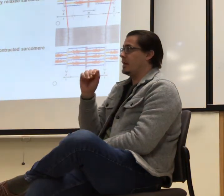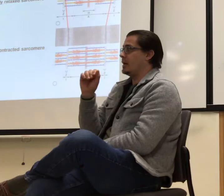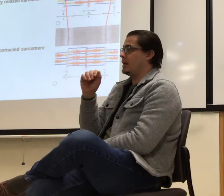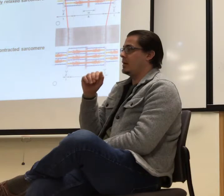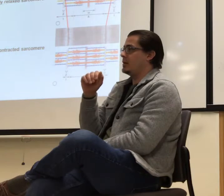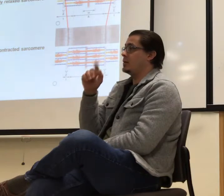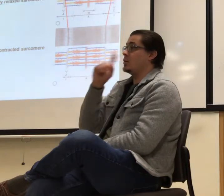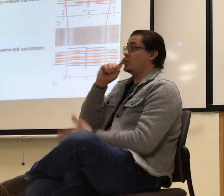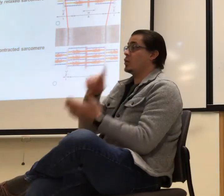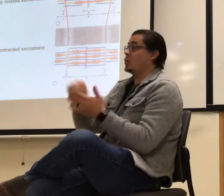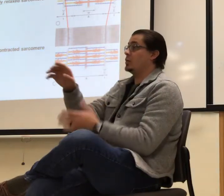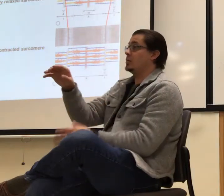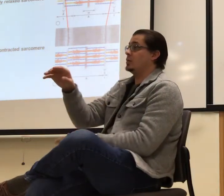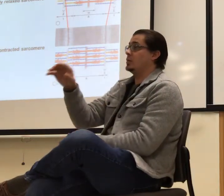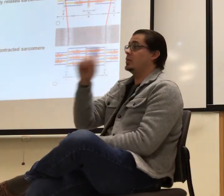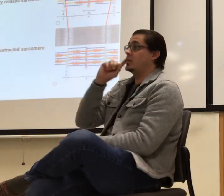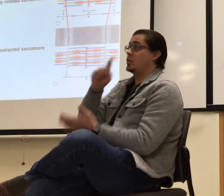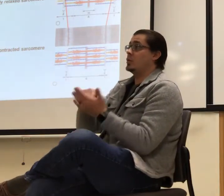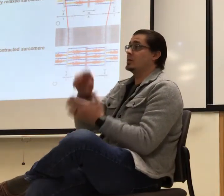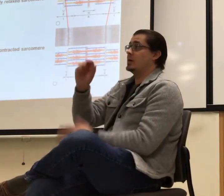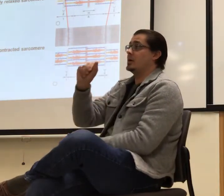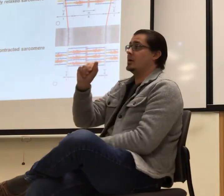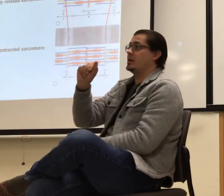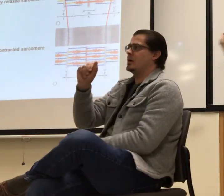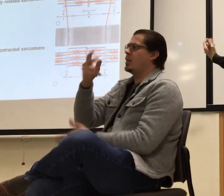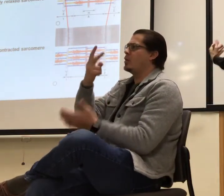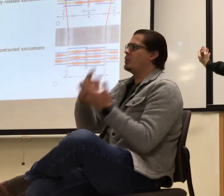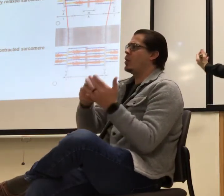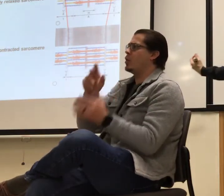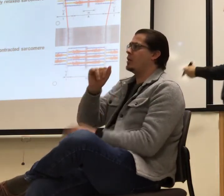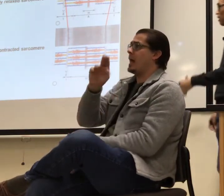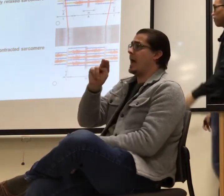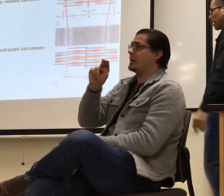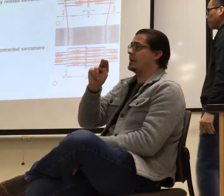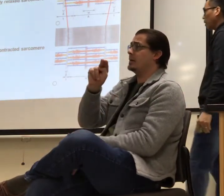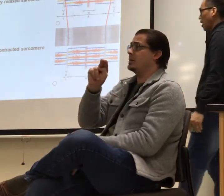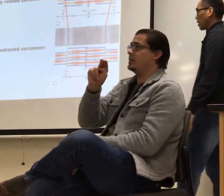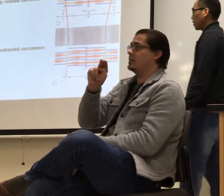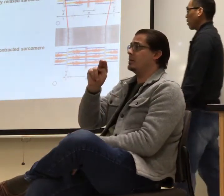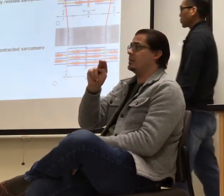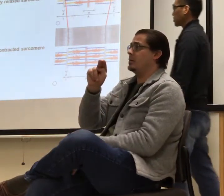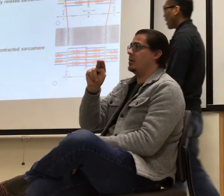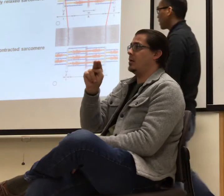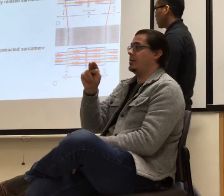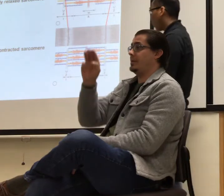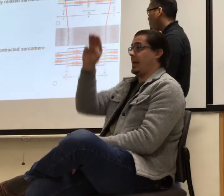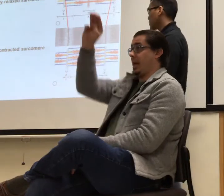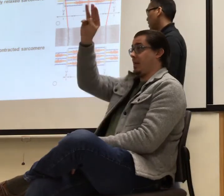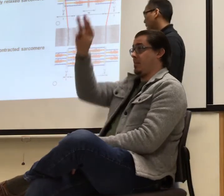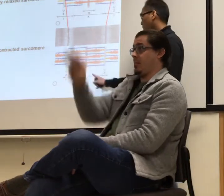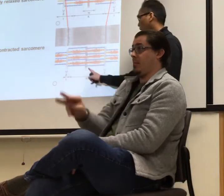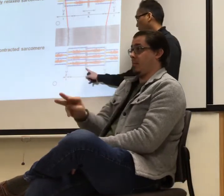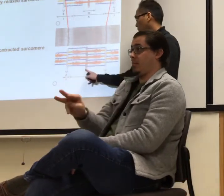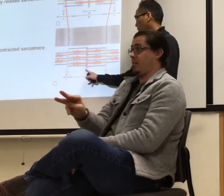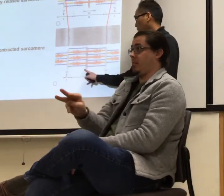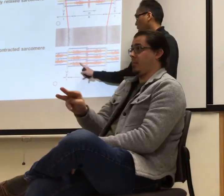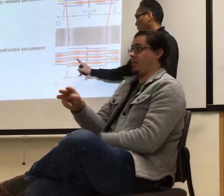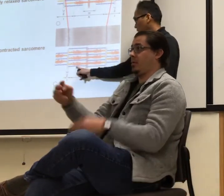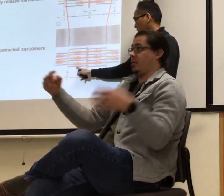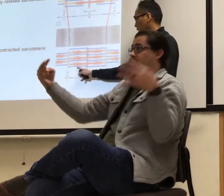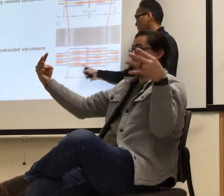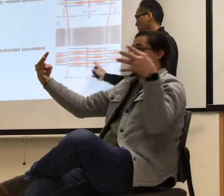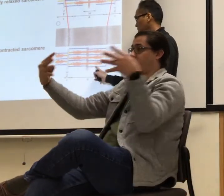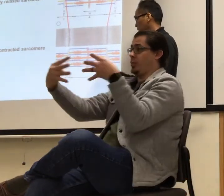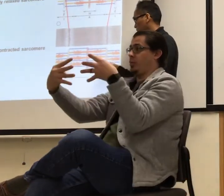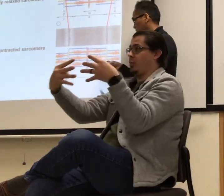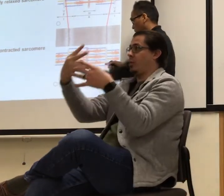Notice that the actin, both actin on either side of the M line are sliding towards the M line. On